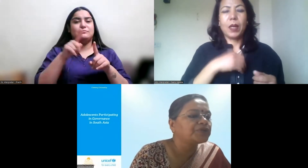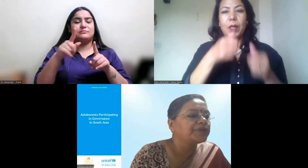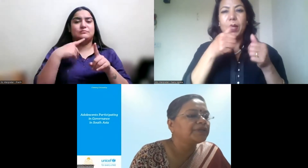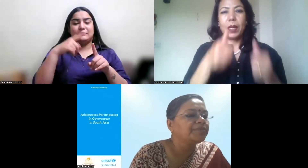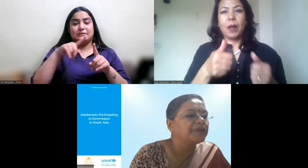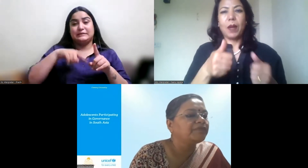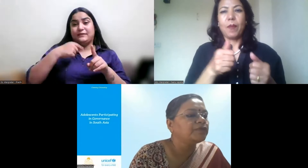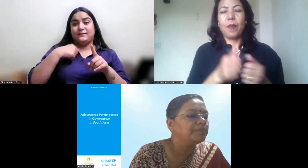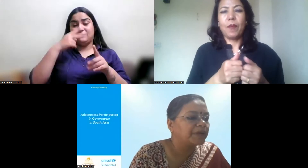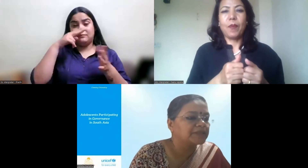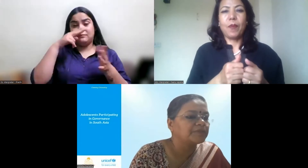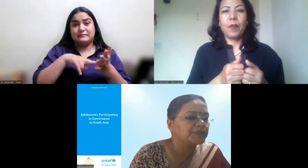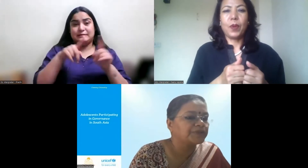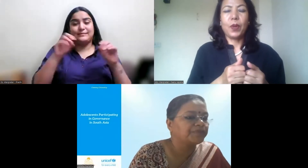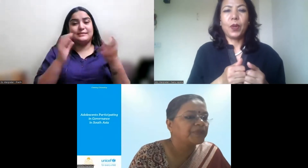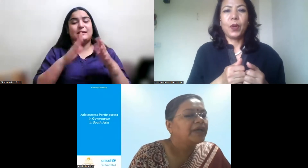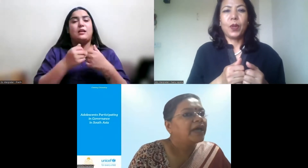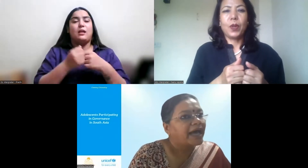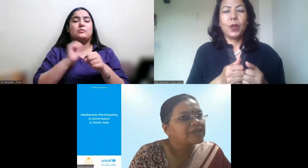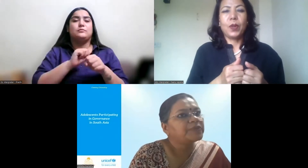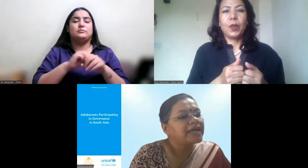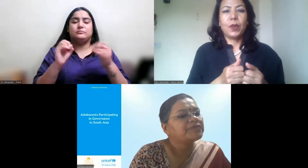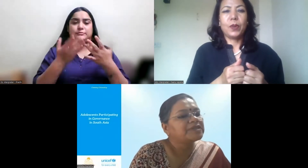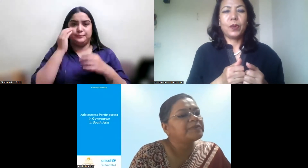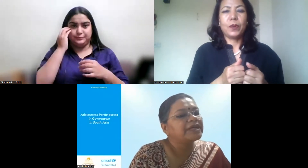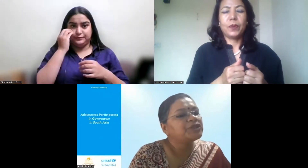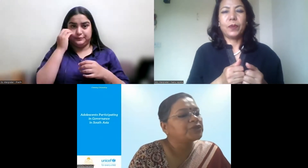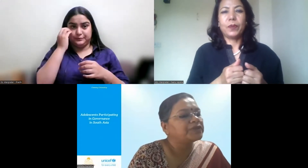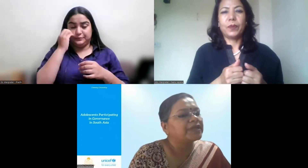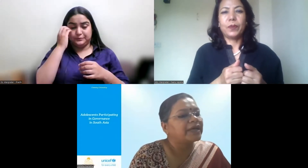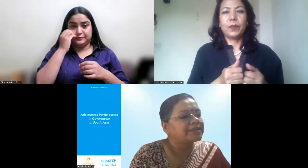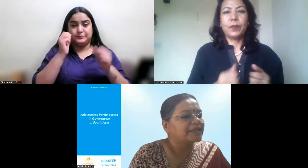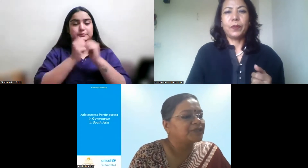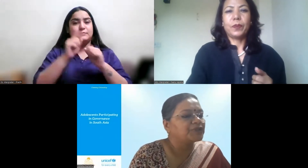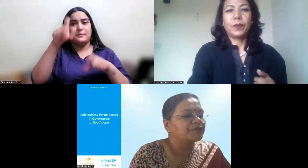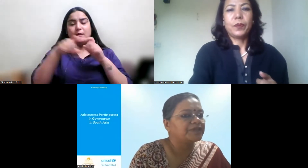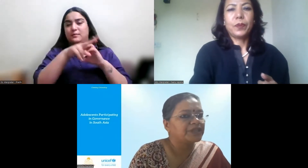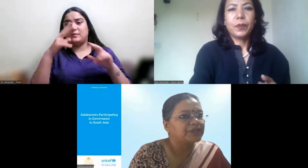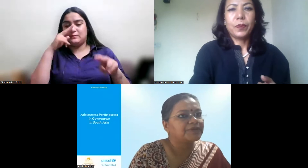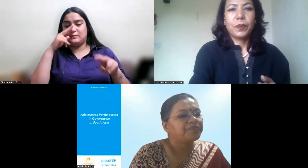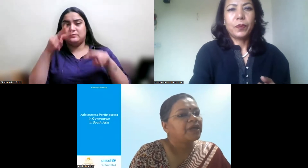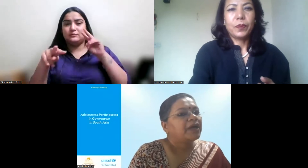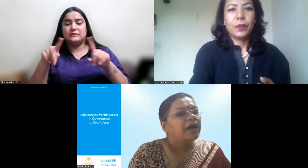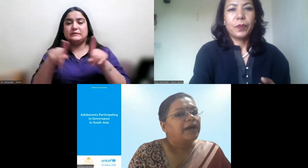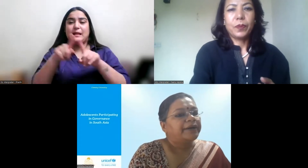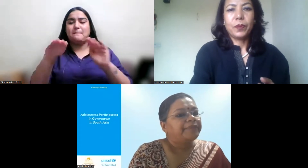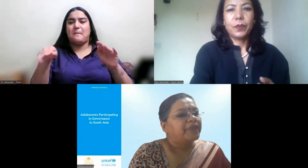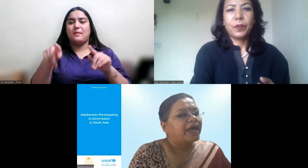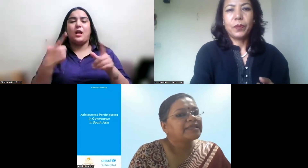and ensuring their meaningful participation, as well as visibilize children as agents of change.